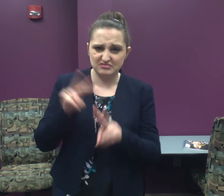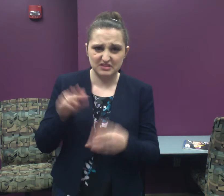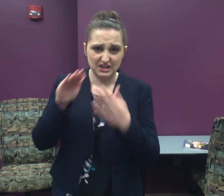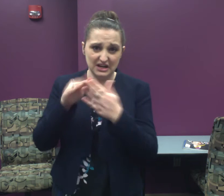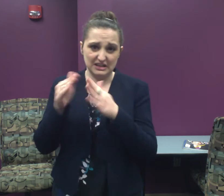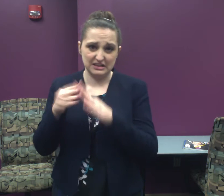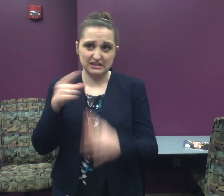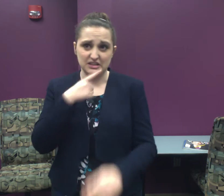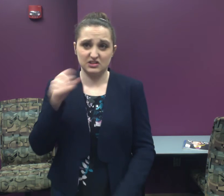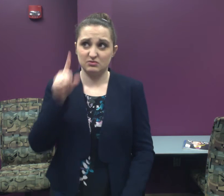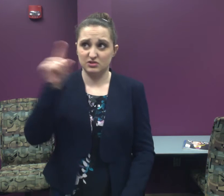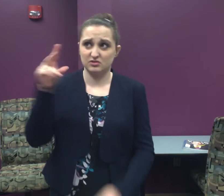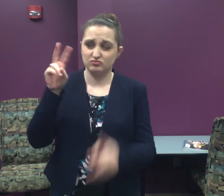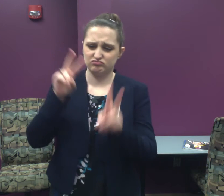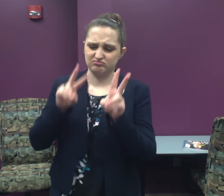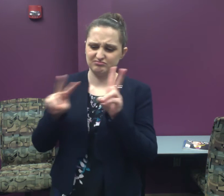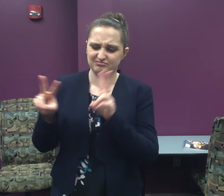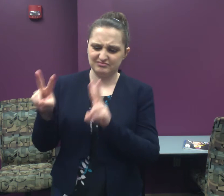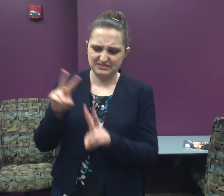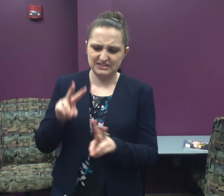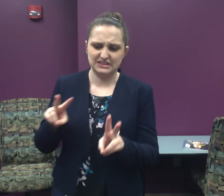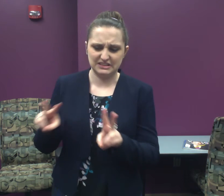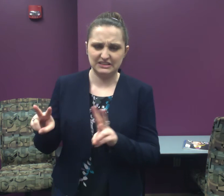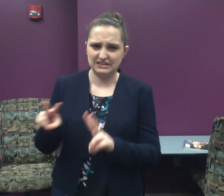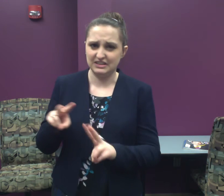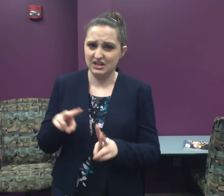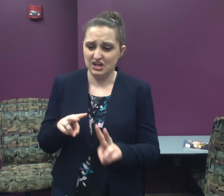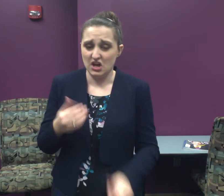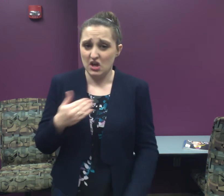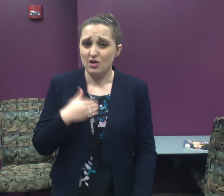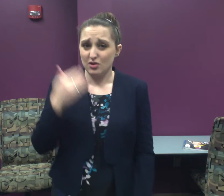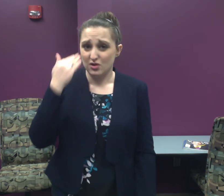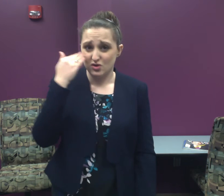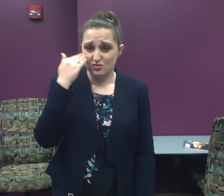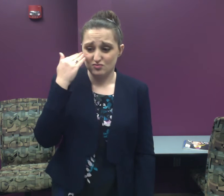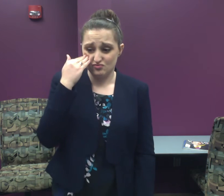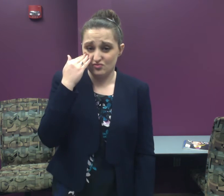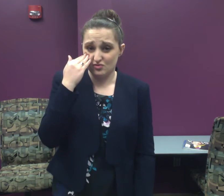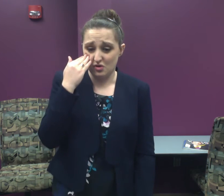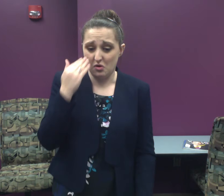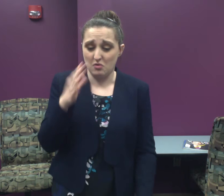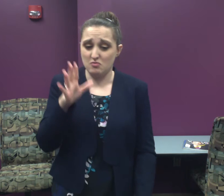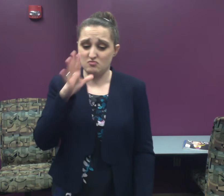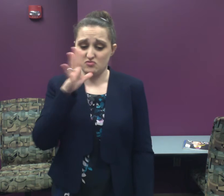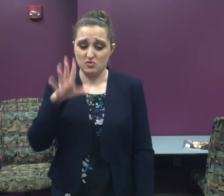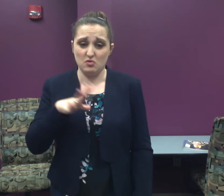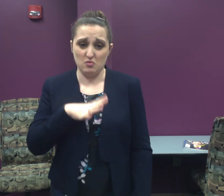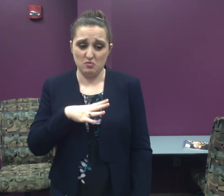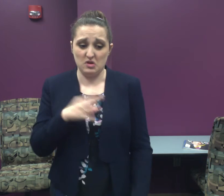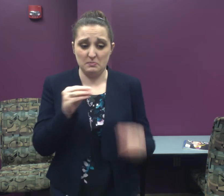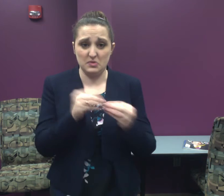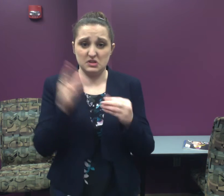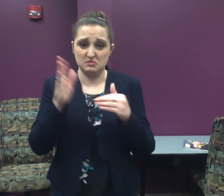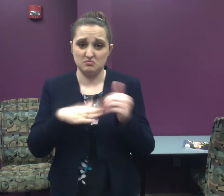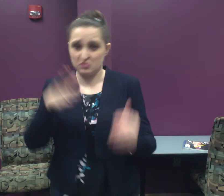you can tell there are more women. Now, I was cognizant of the fact, so I told my wife one time we got off the metro and we were coming up. I said we were walking along the